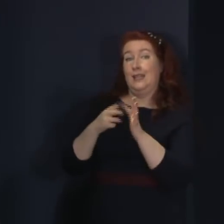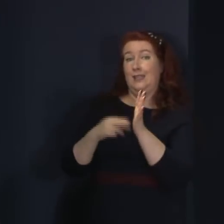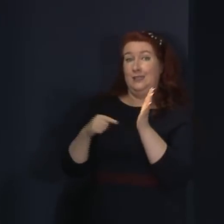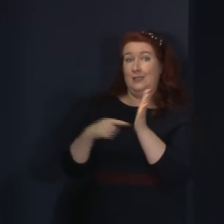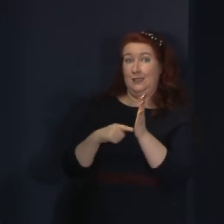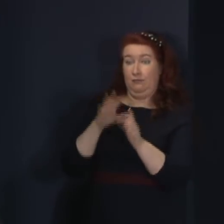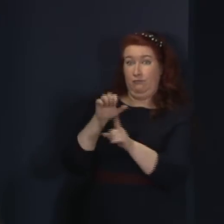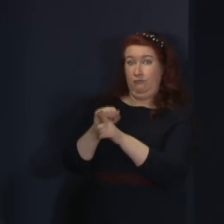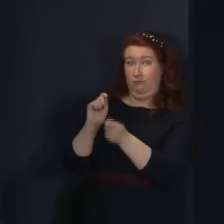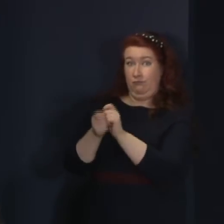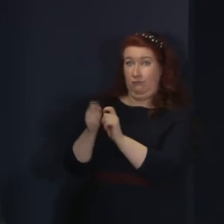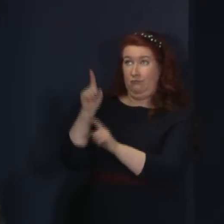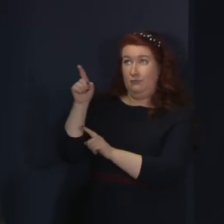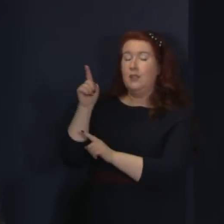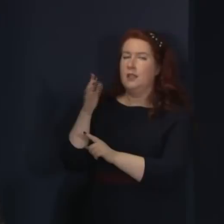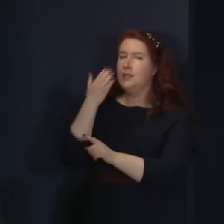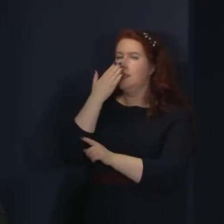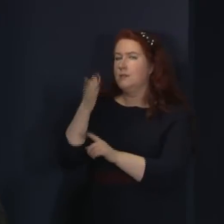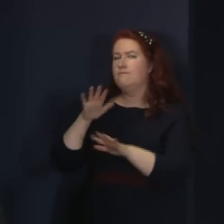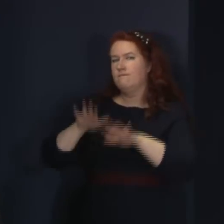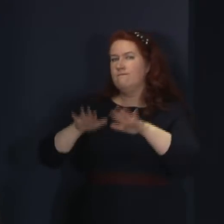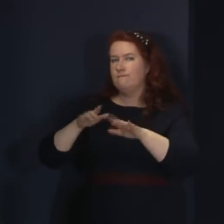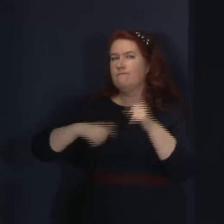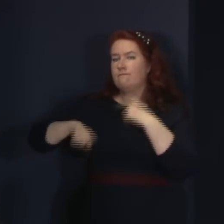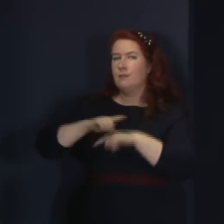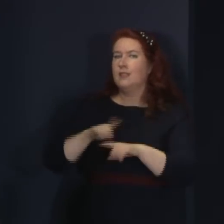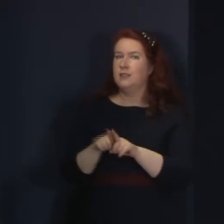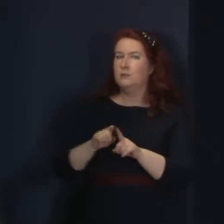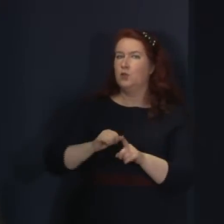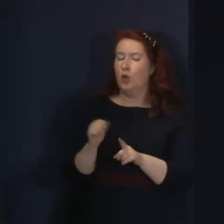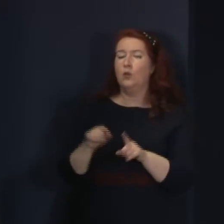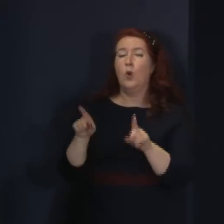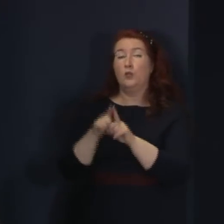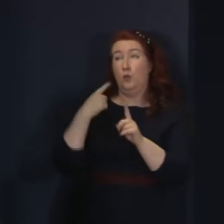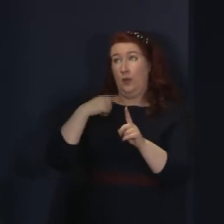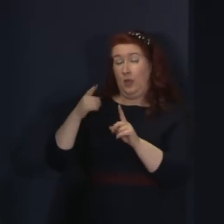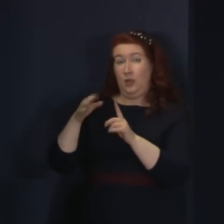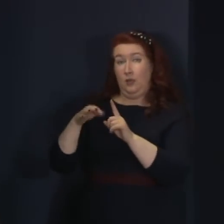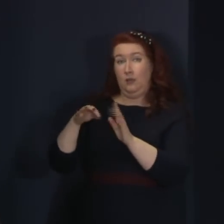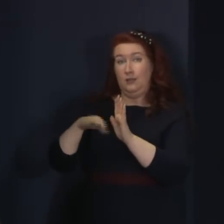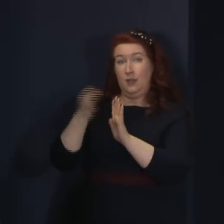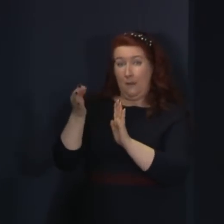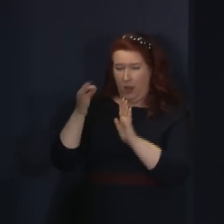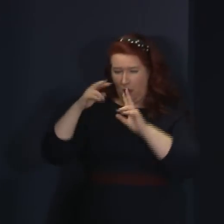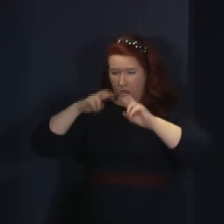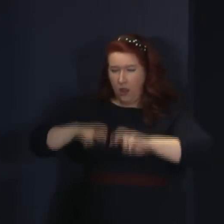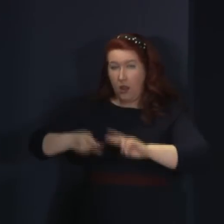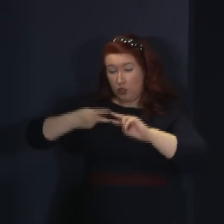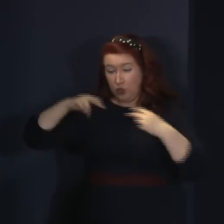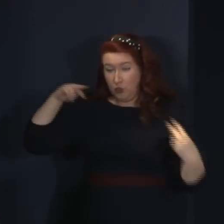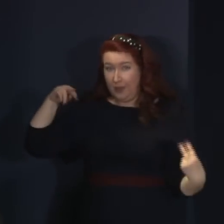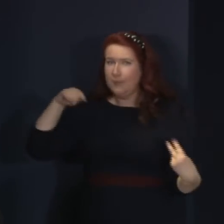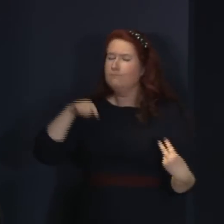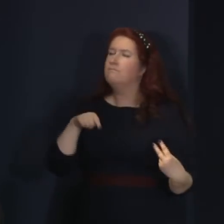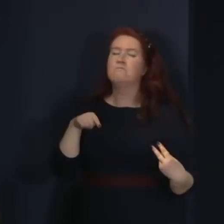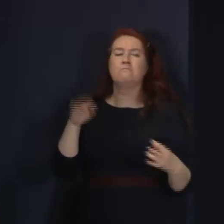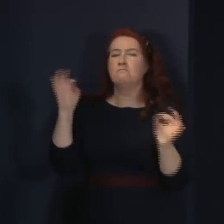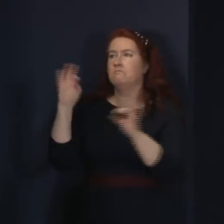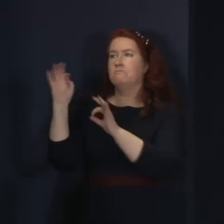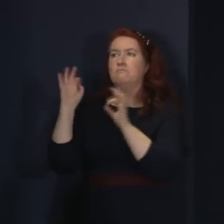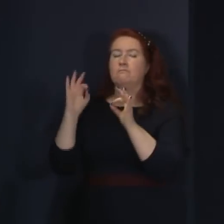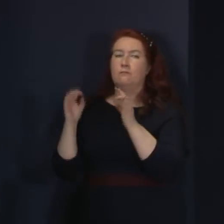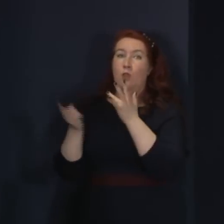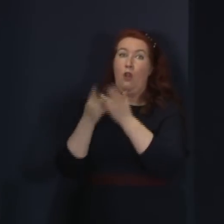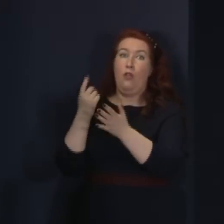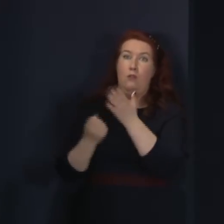with findings that we're seeing across the rest of Scotland. Genomic sampling is also hasn't revealed any signs of any variants